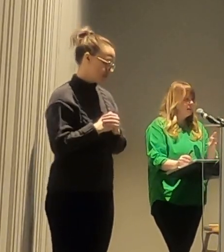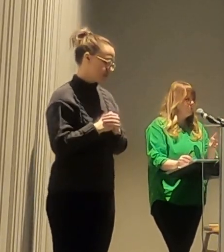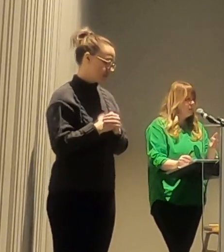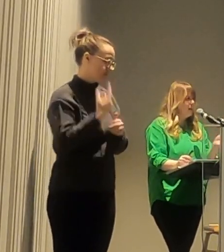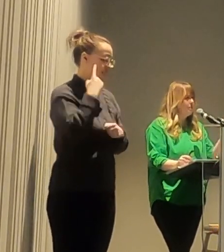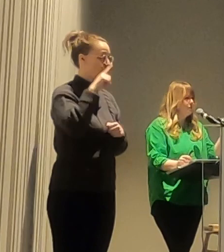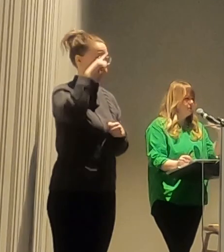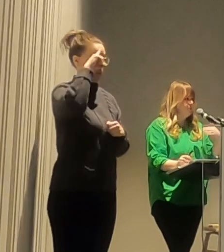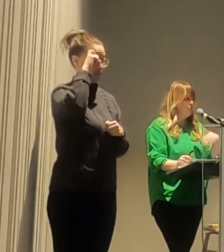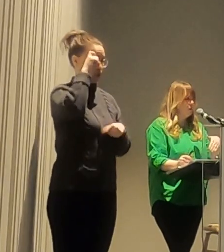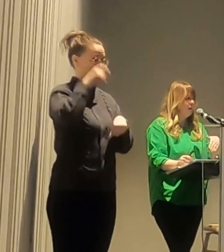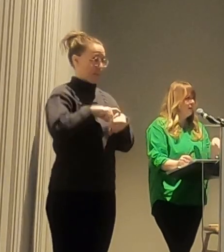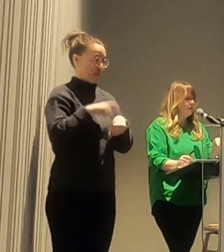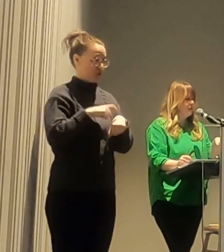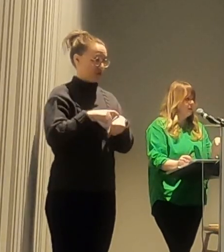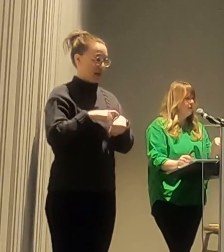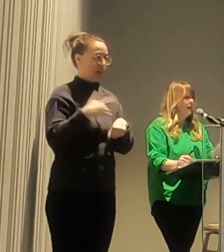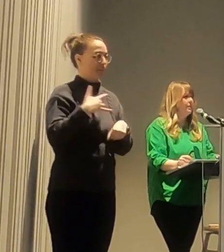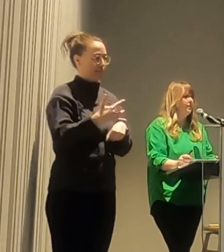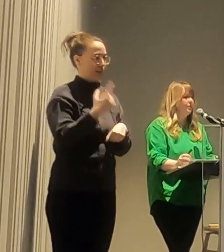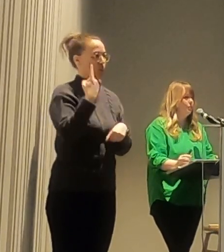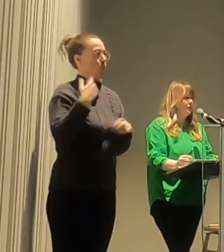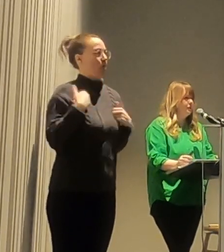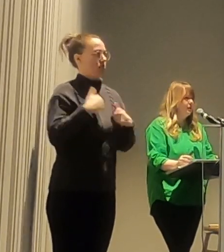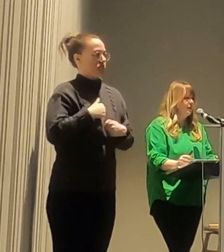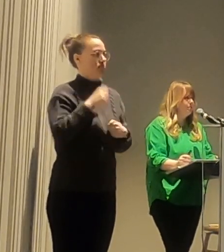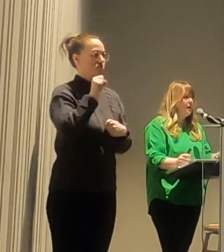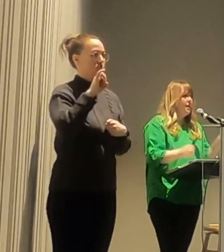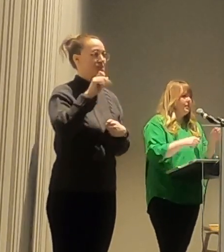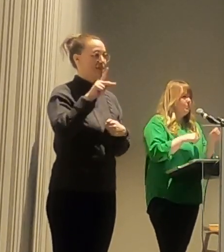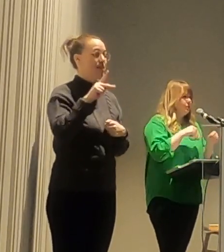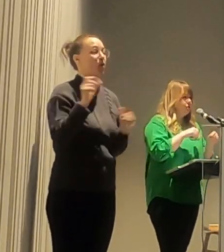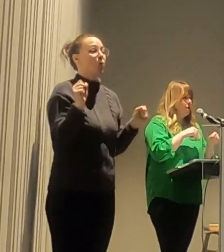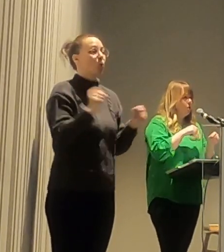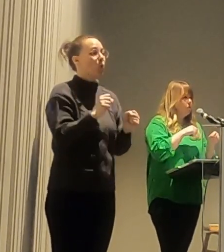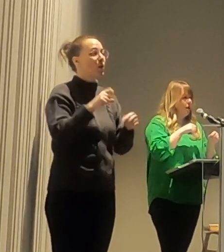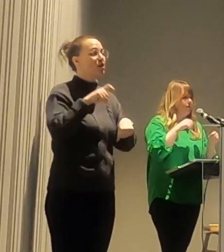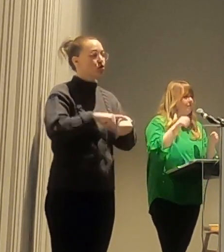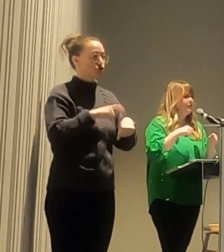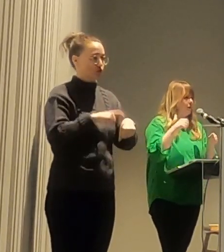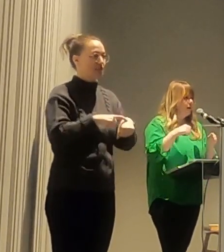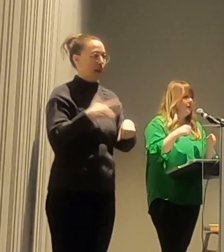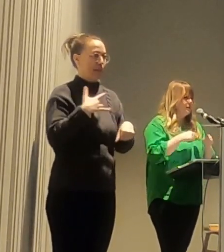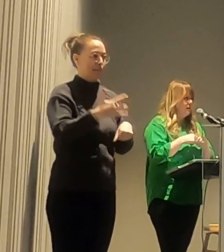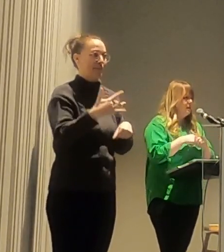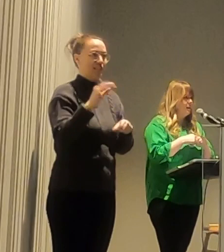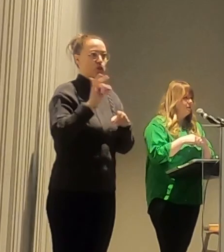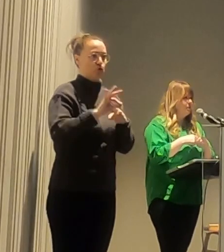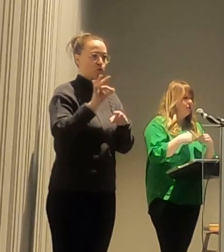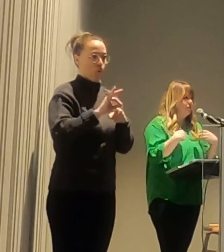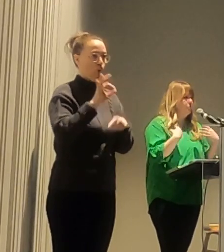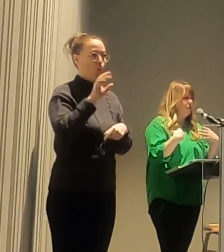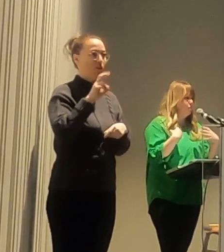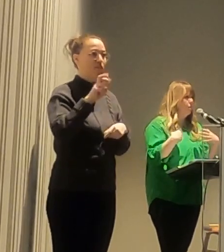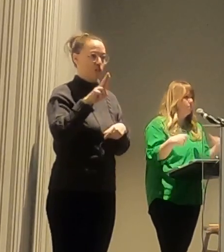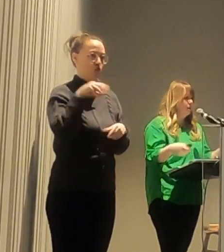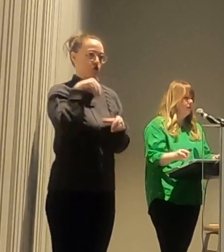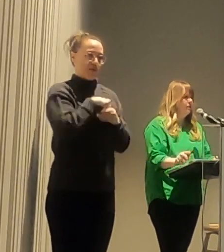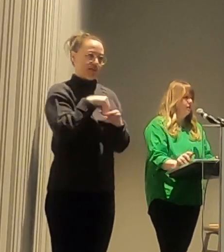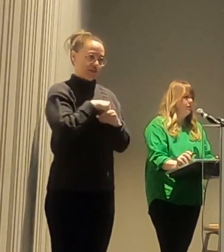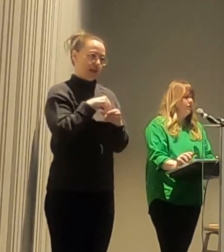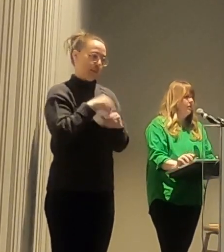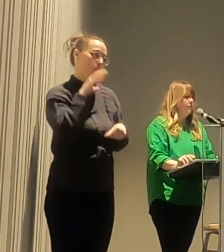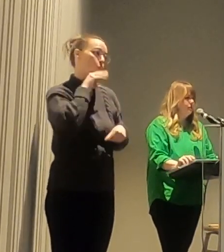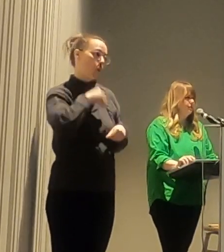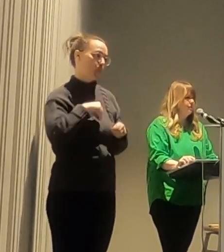For the summertime, it would just be one layer of silk, and then in the wintertime, they would sew fur onto the silk, so it would be